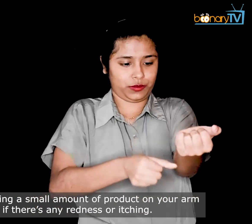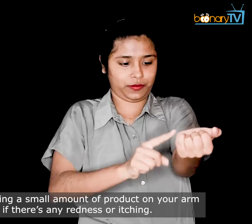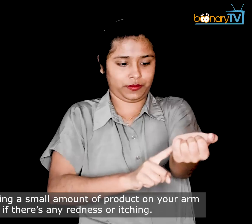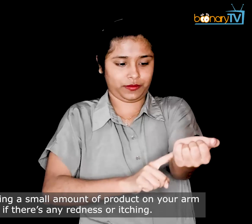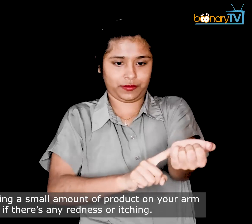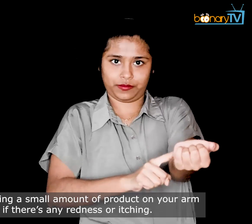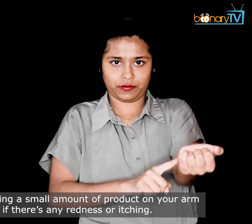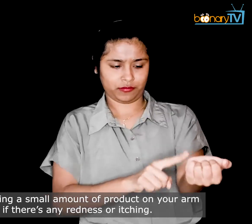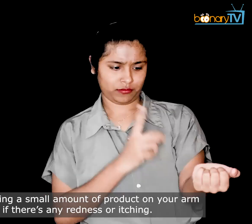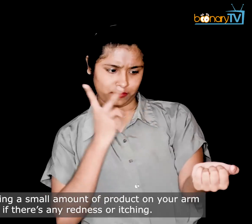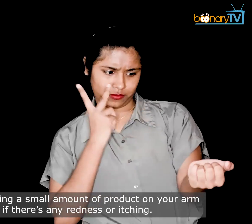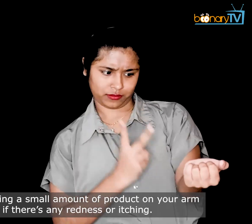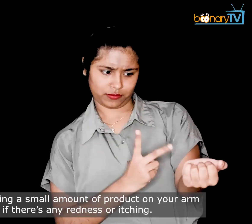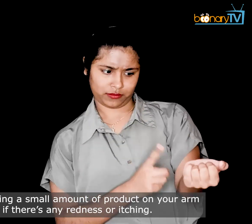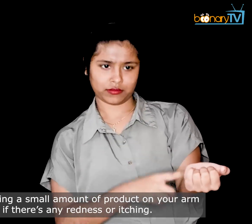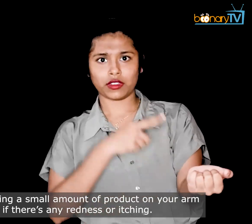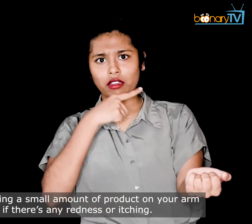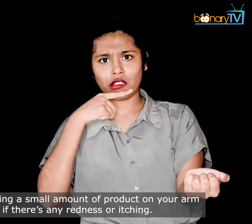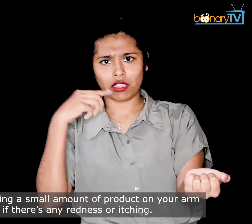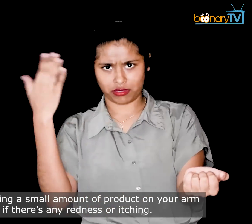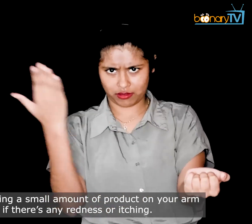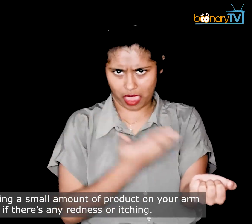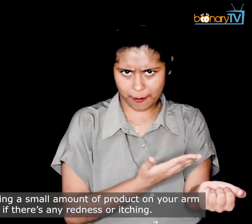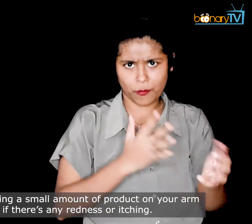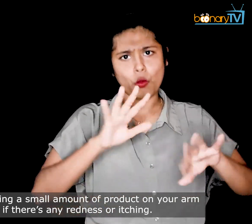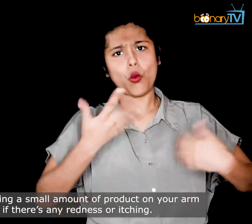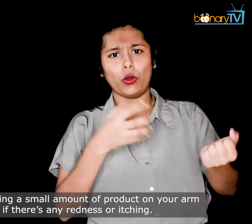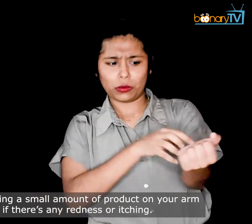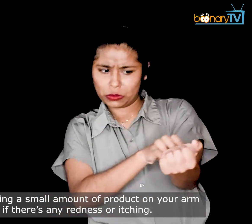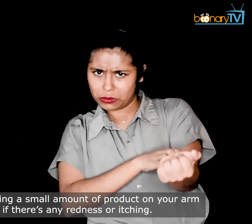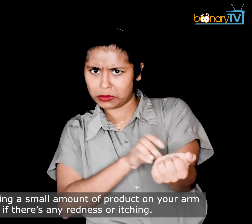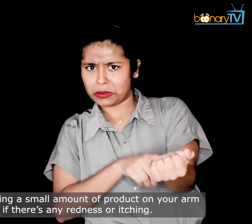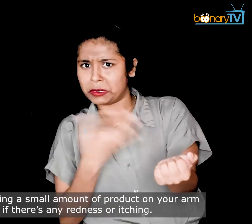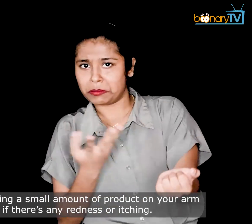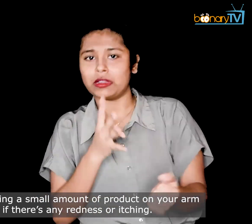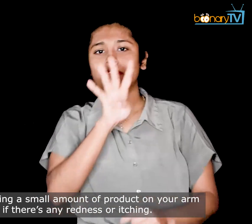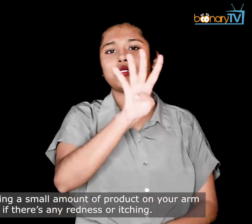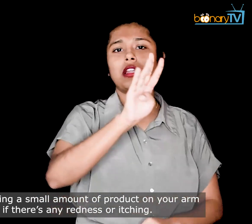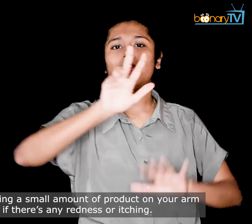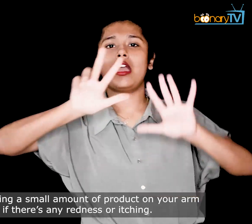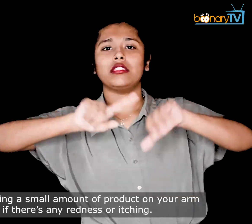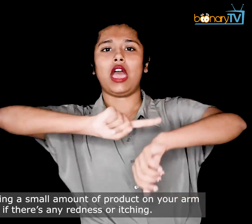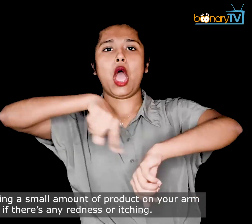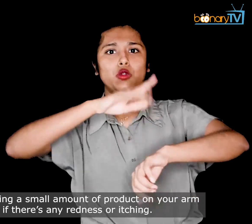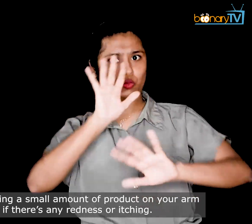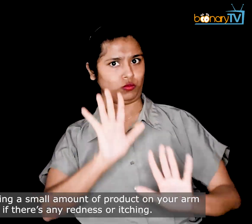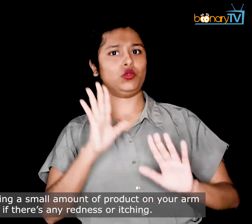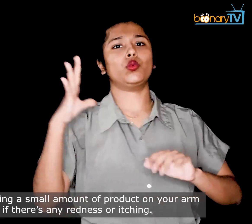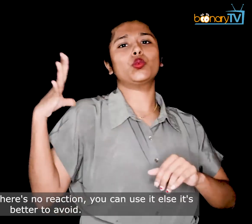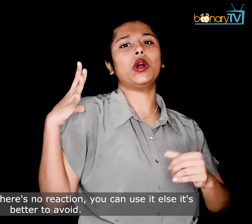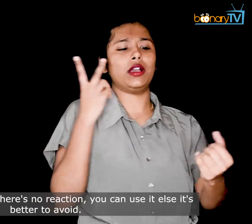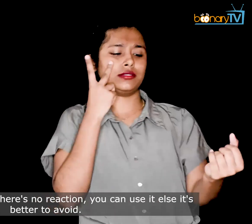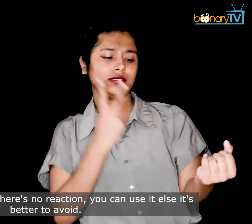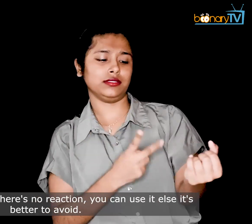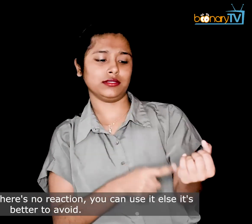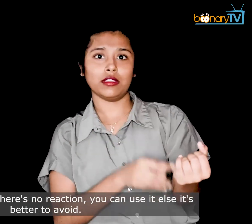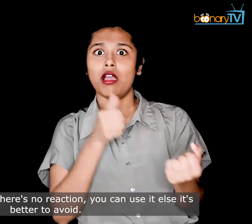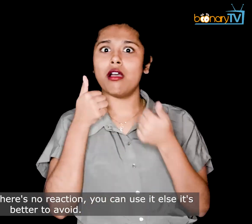applying a small amount on your arm and then see if there is any redness or itching. Wait for 48 hours.